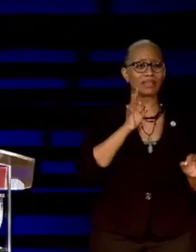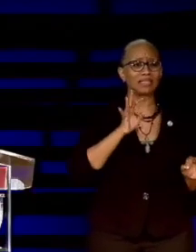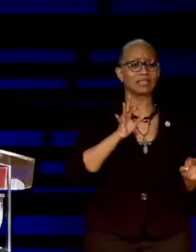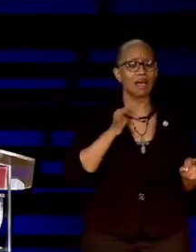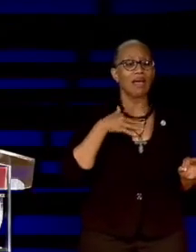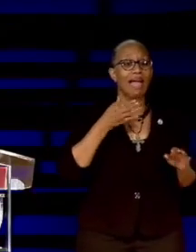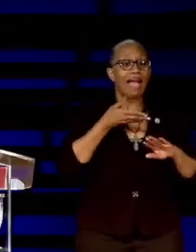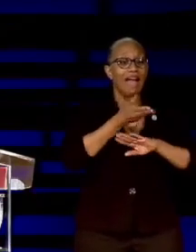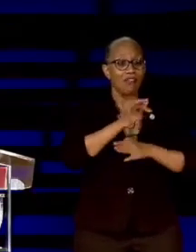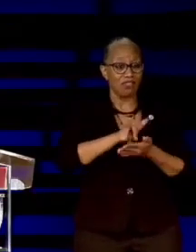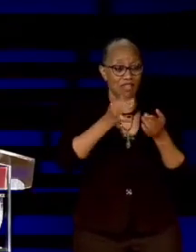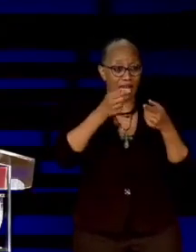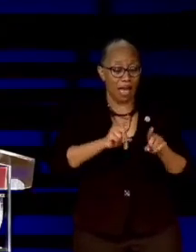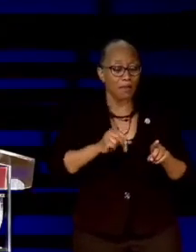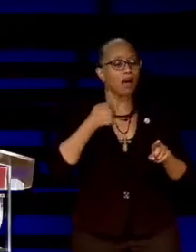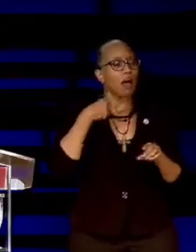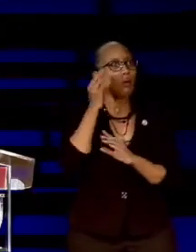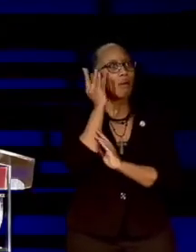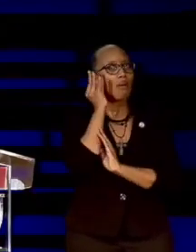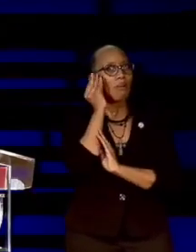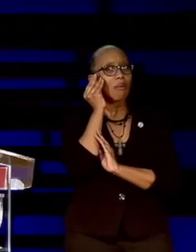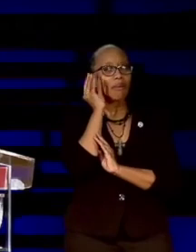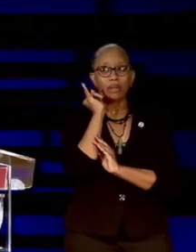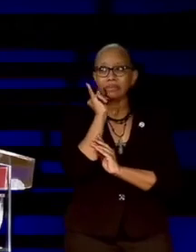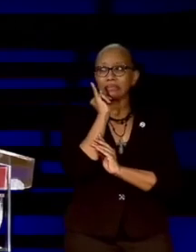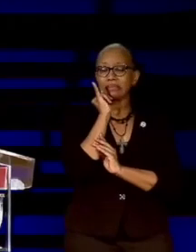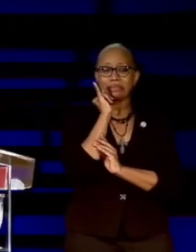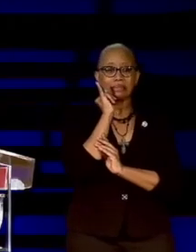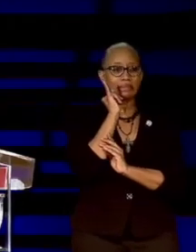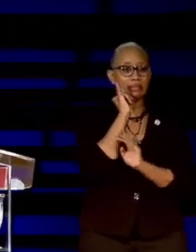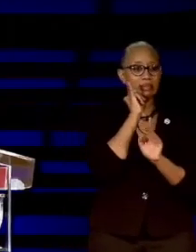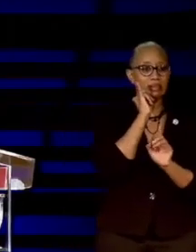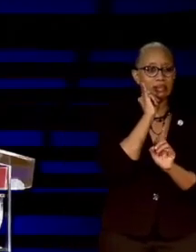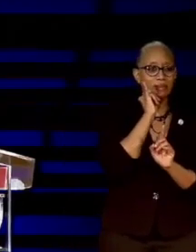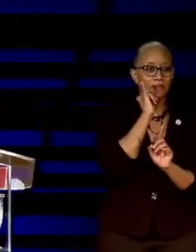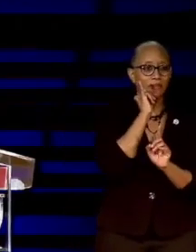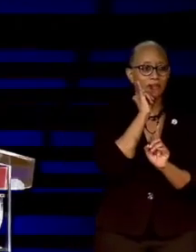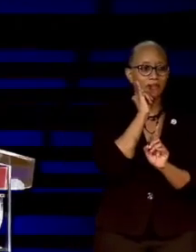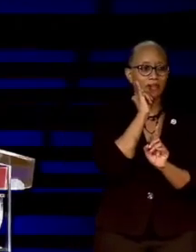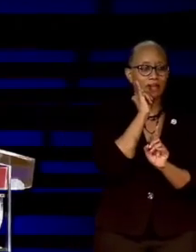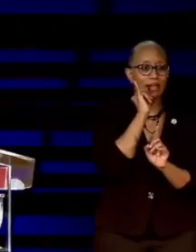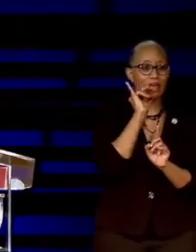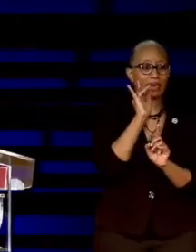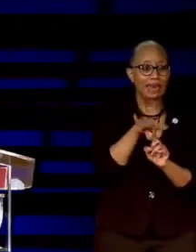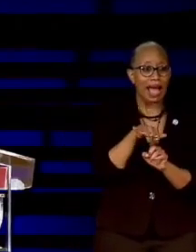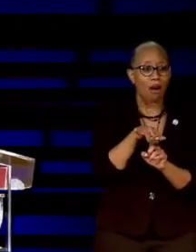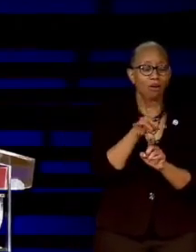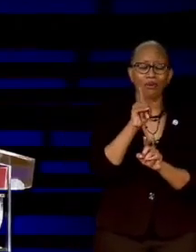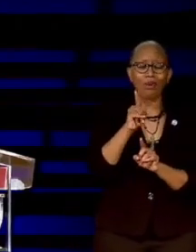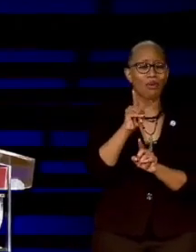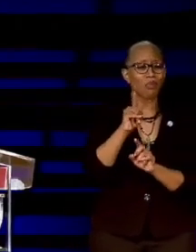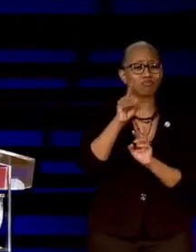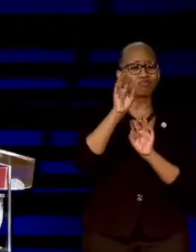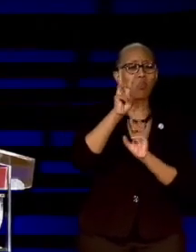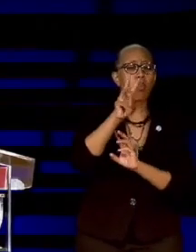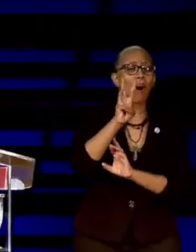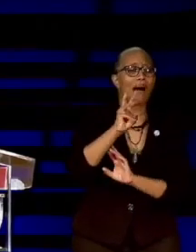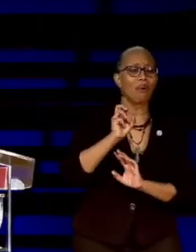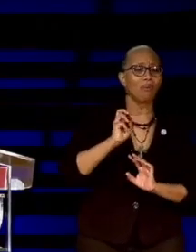And after that, I thought about it. No greater compliment